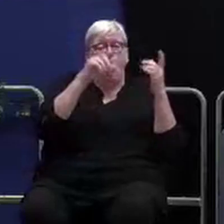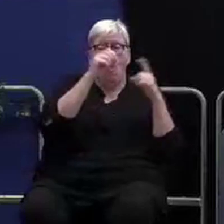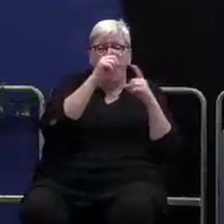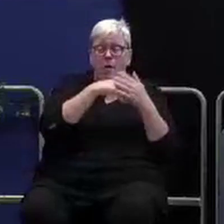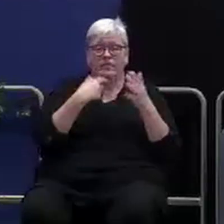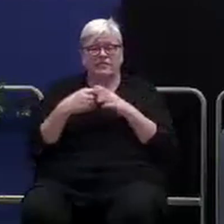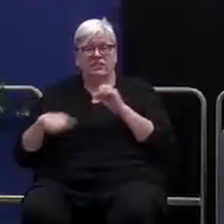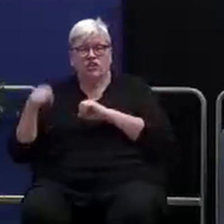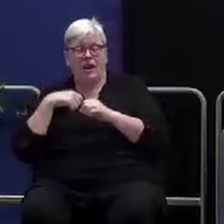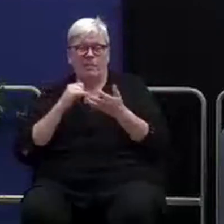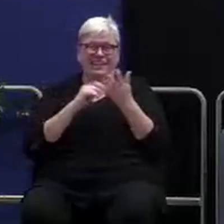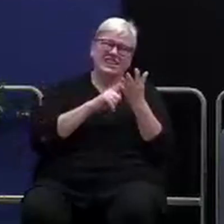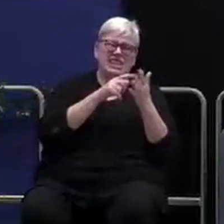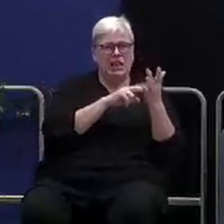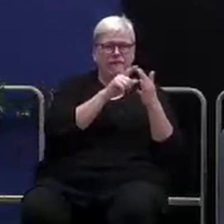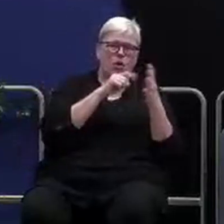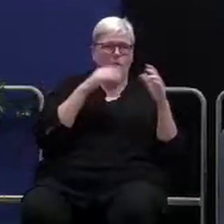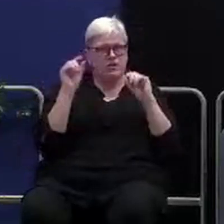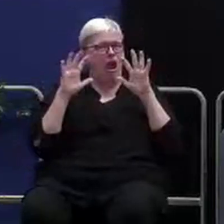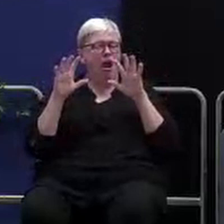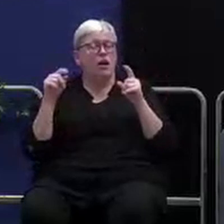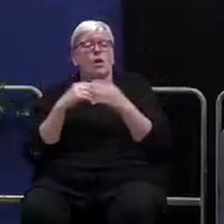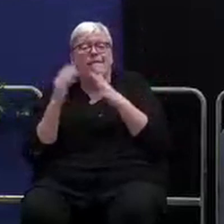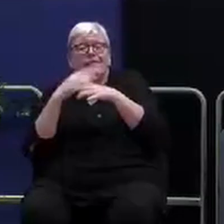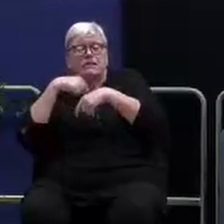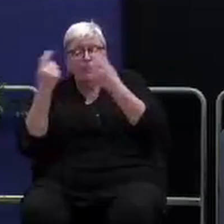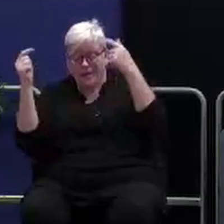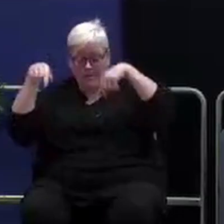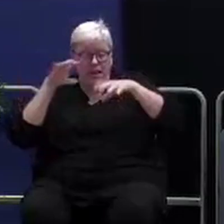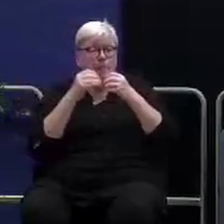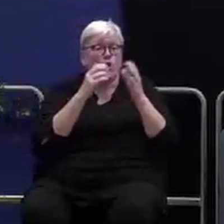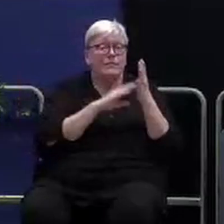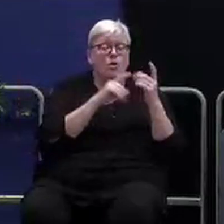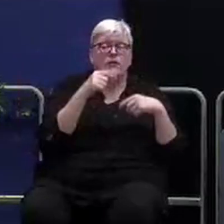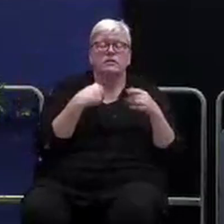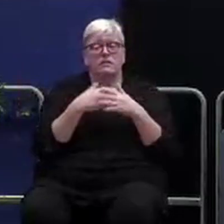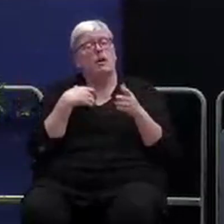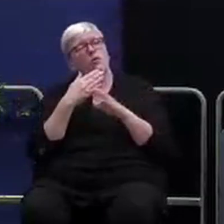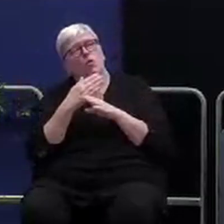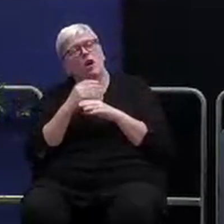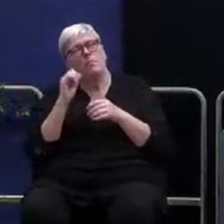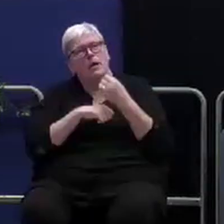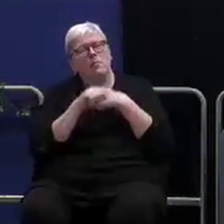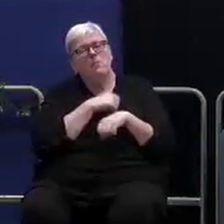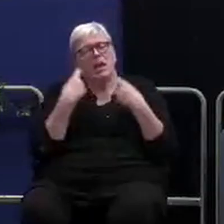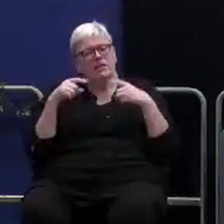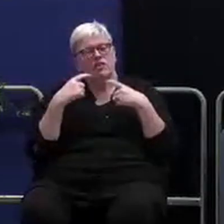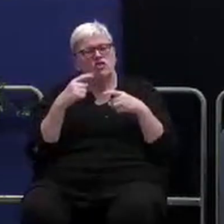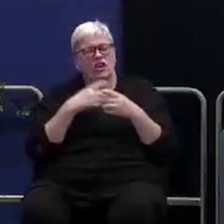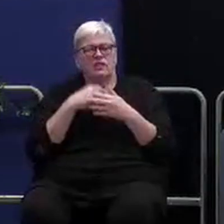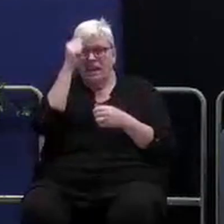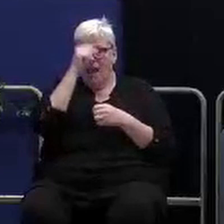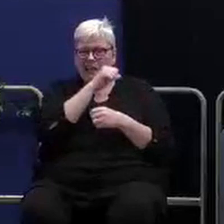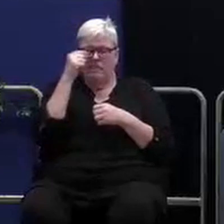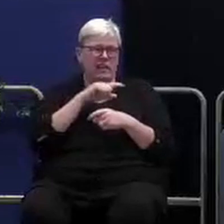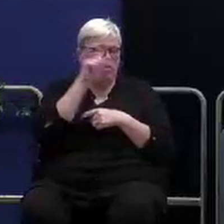Stevie Wonder the first time he came to Baltimore. Her mother might have worked, might not have. She became a teacher and a Catholic later in life, I believe, although I do